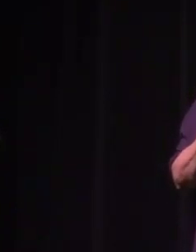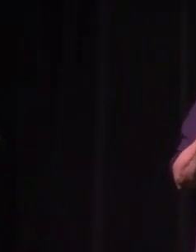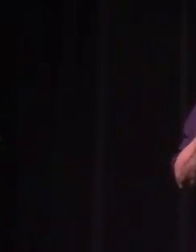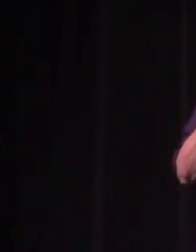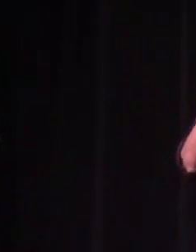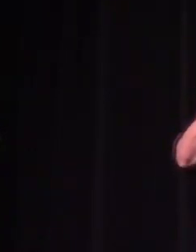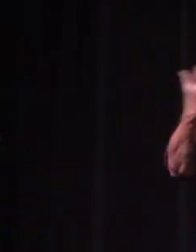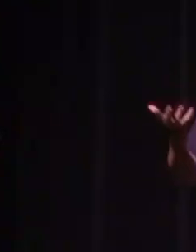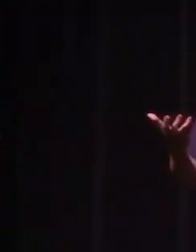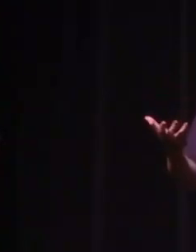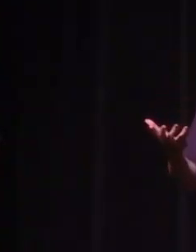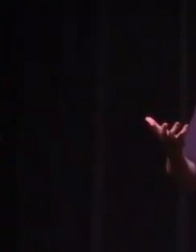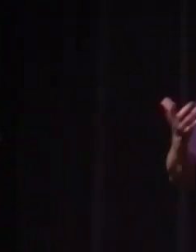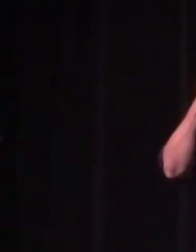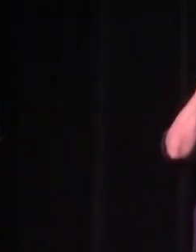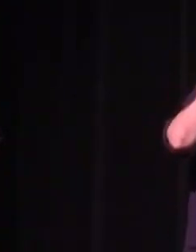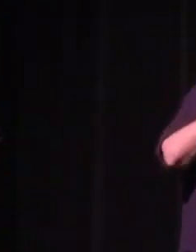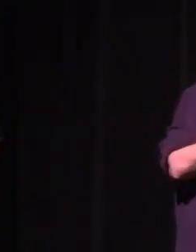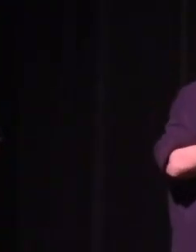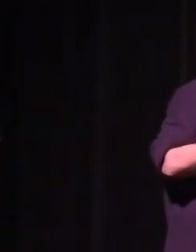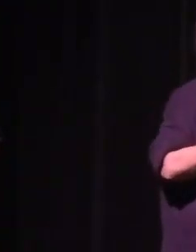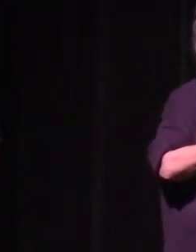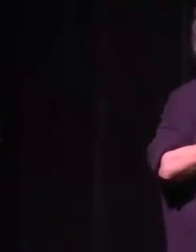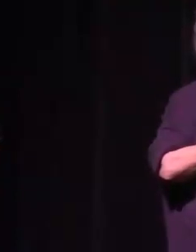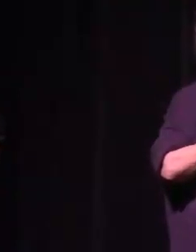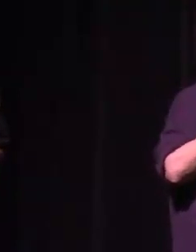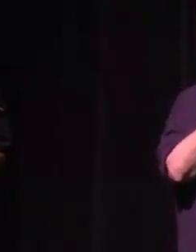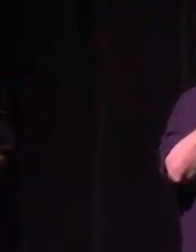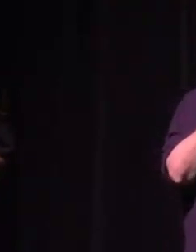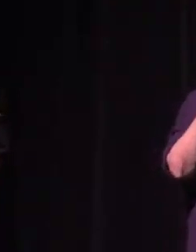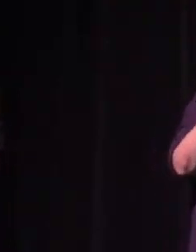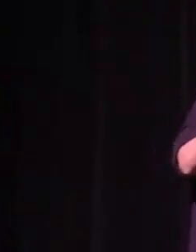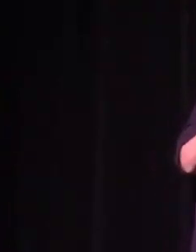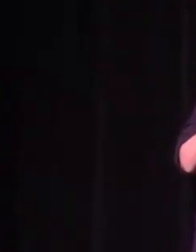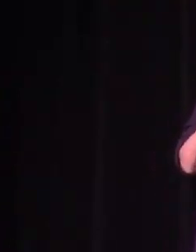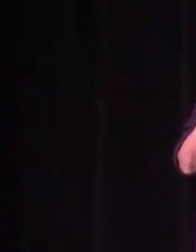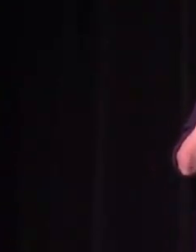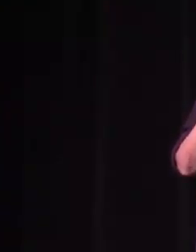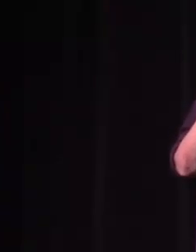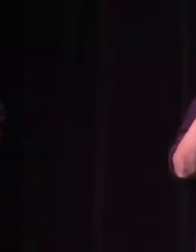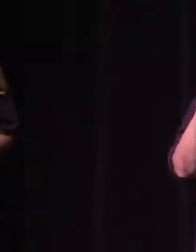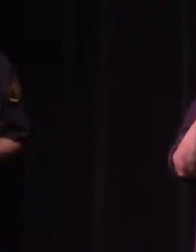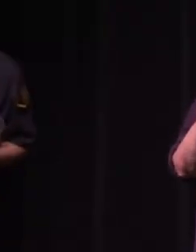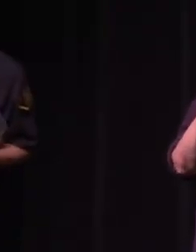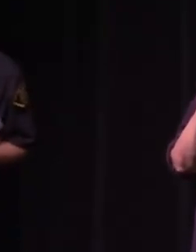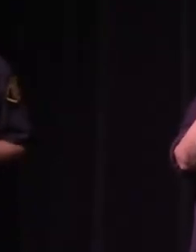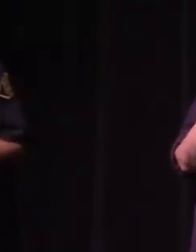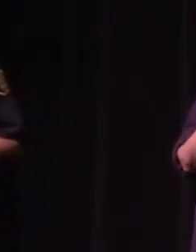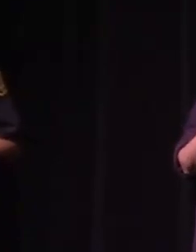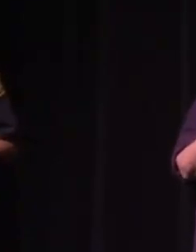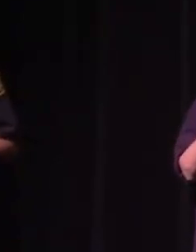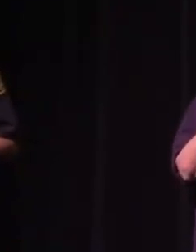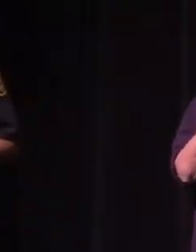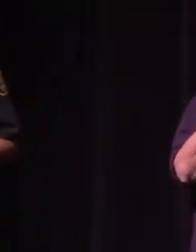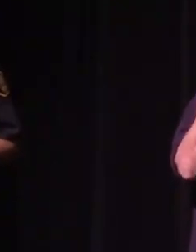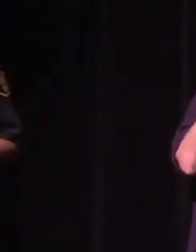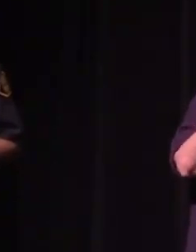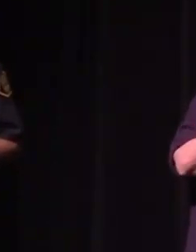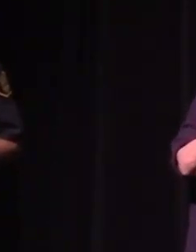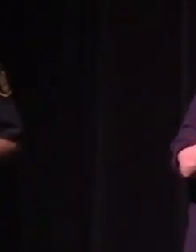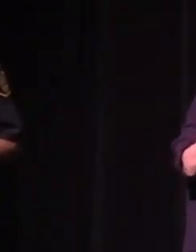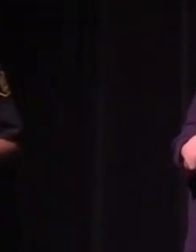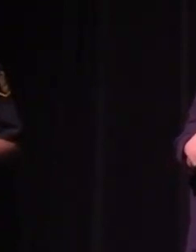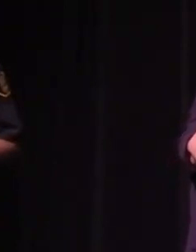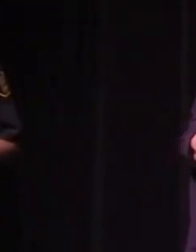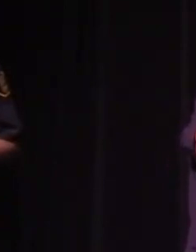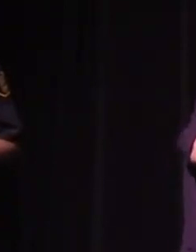What was the question? For us that are evac from the Mission Canyon area going on 7 days